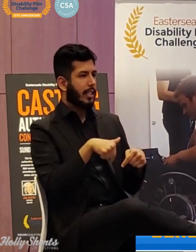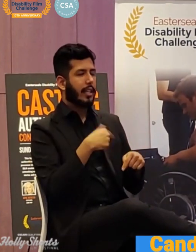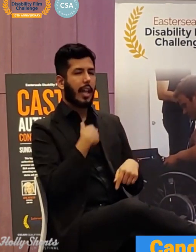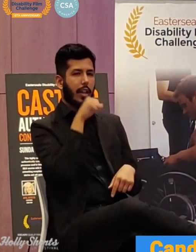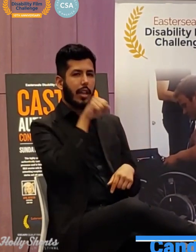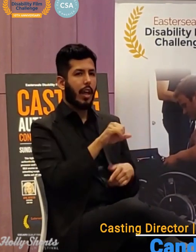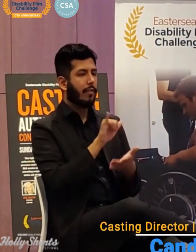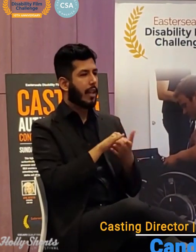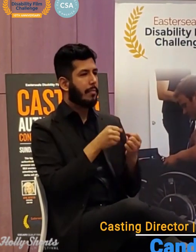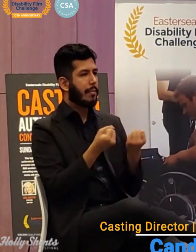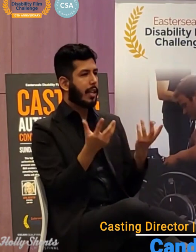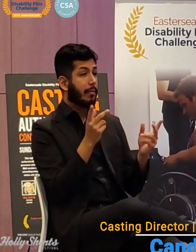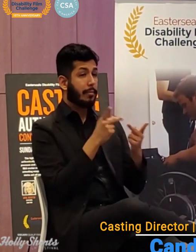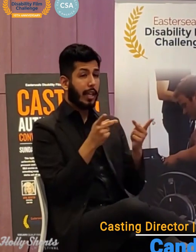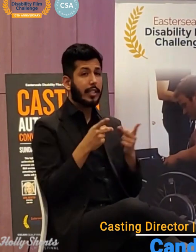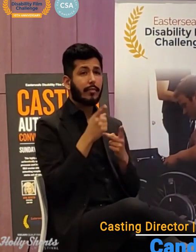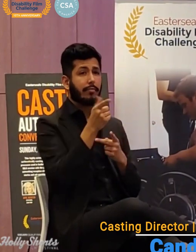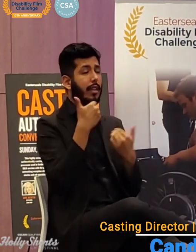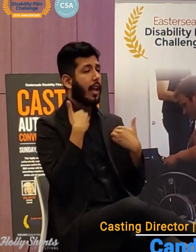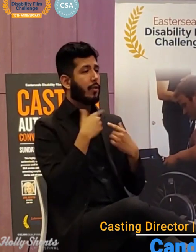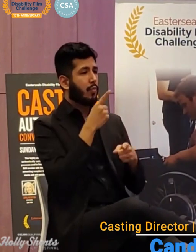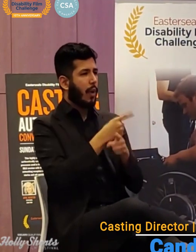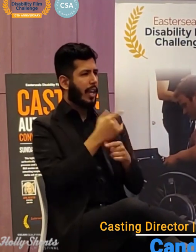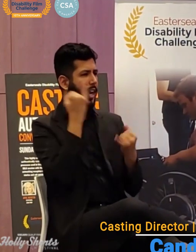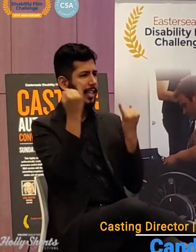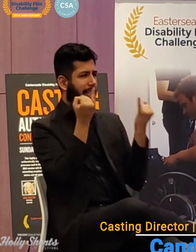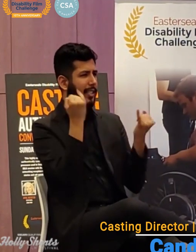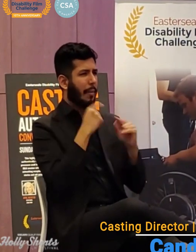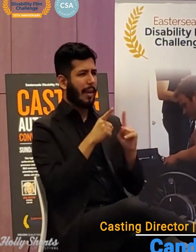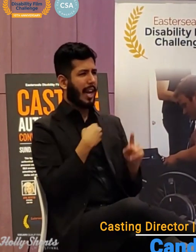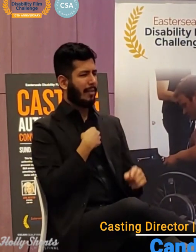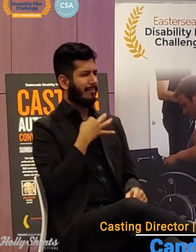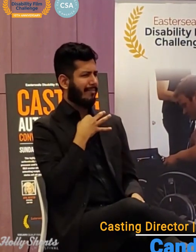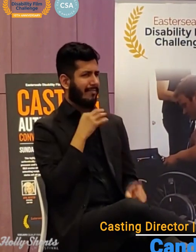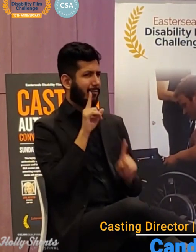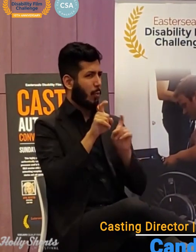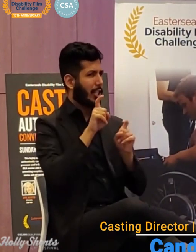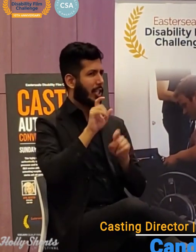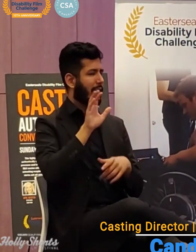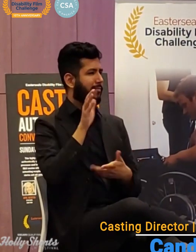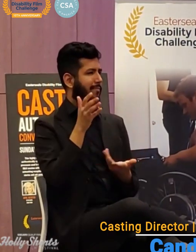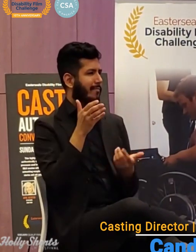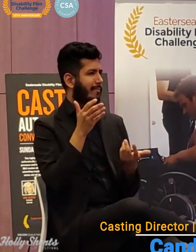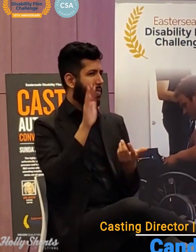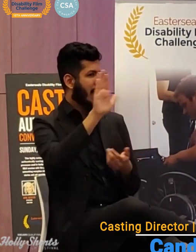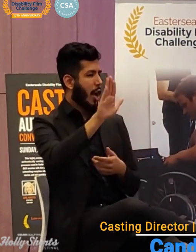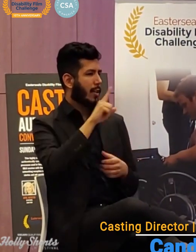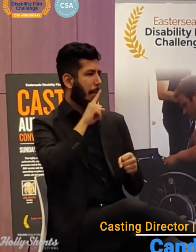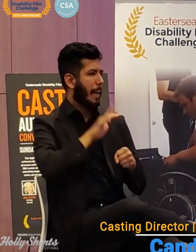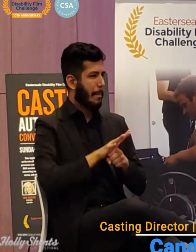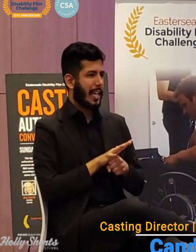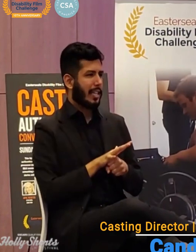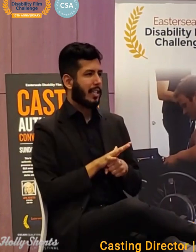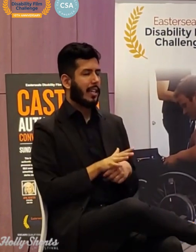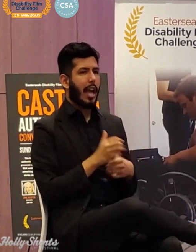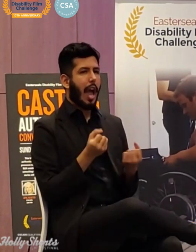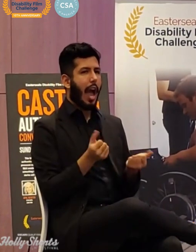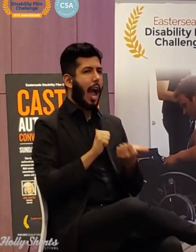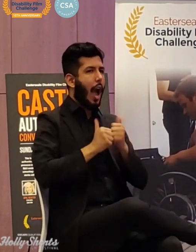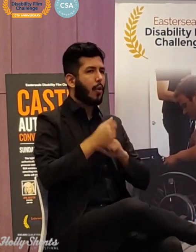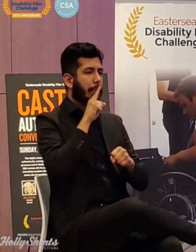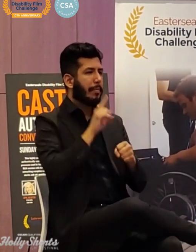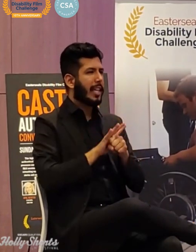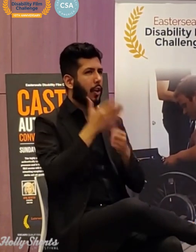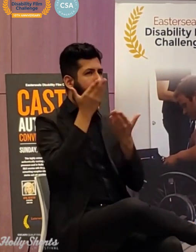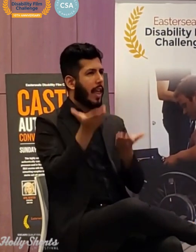places have the right ideas. I question the commitment. So how committed are you? And it